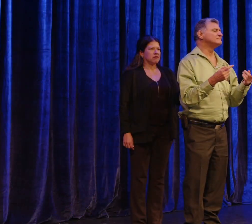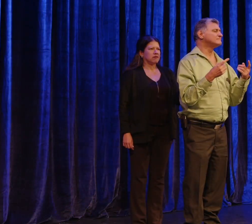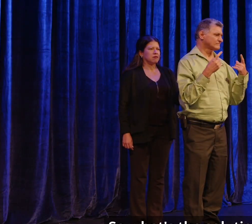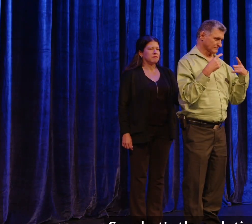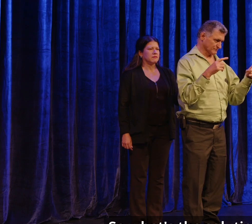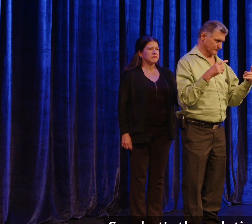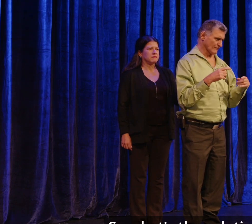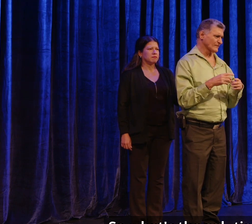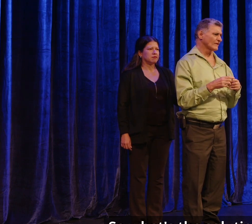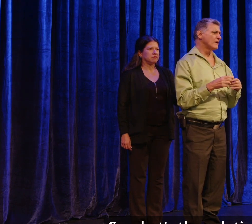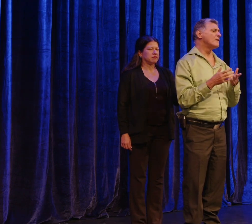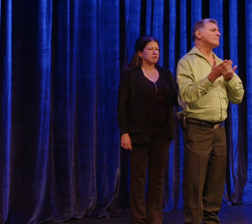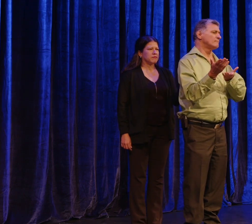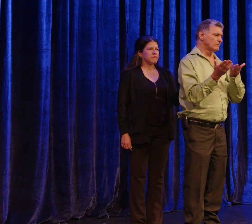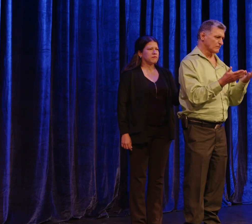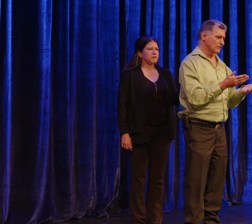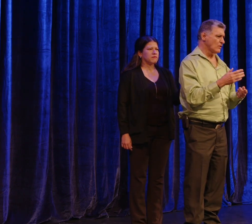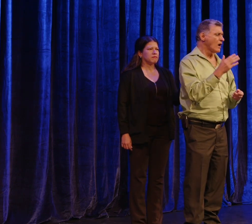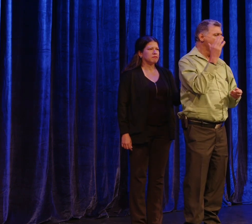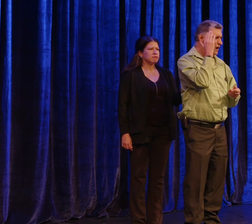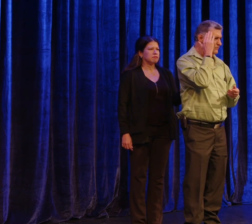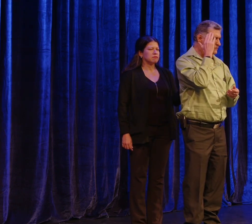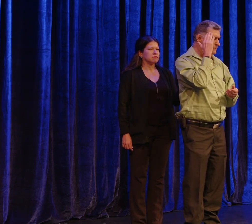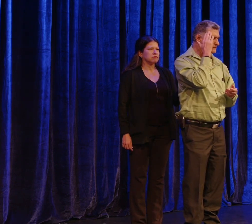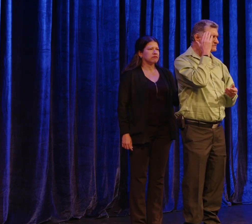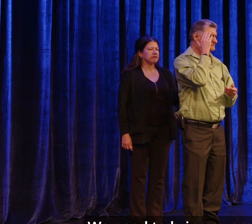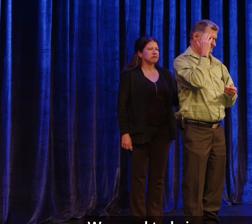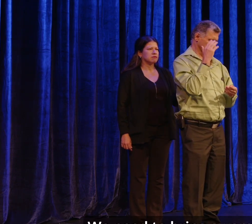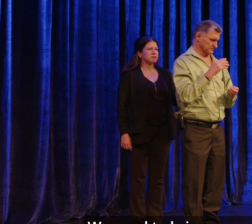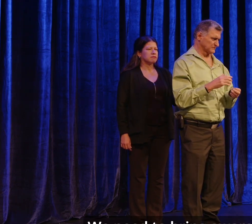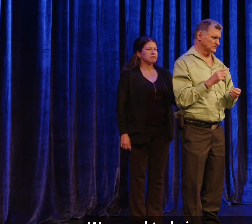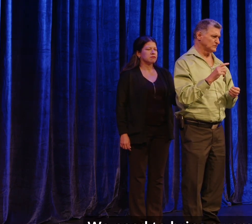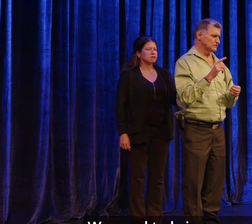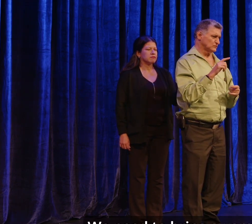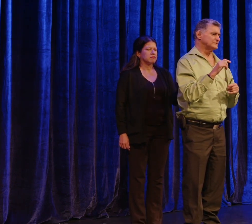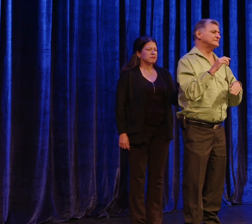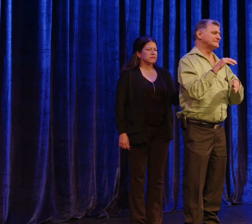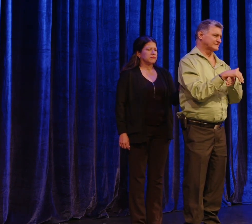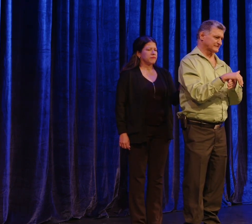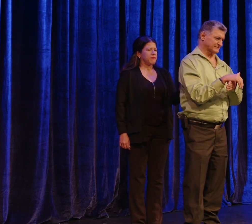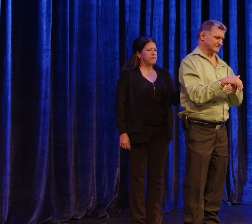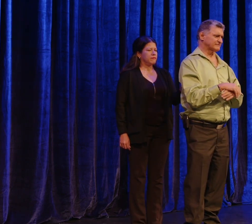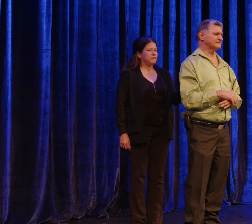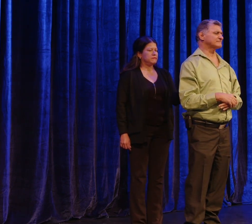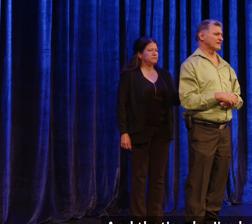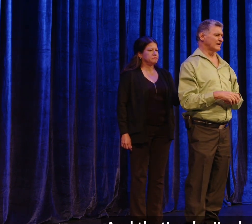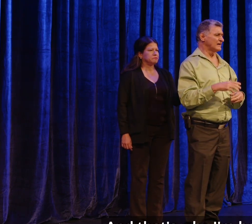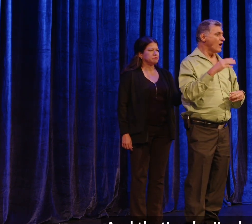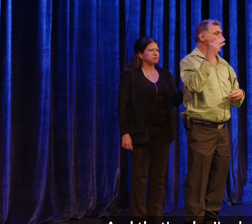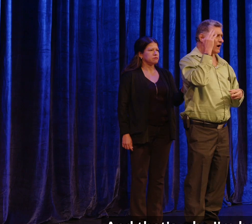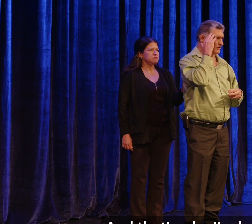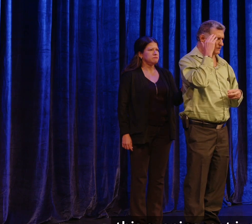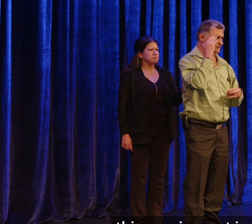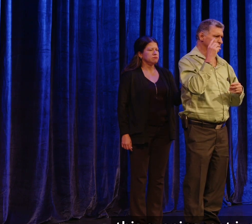So what's the solution? We need to bring awareness, and that's why I'm here this evening.